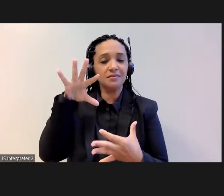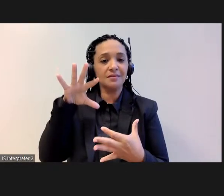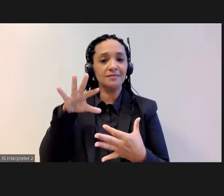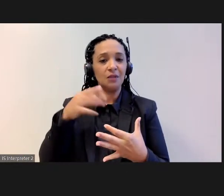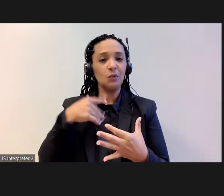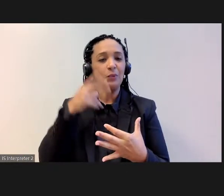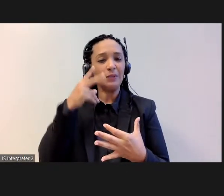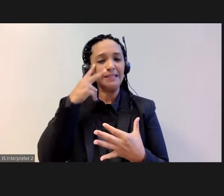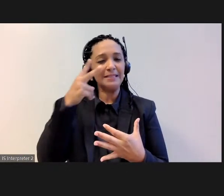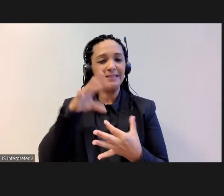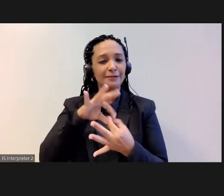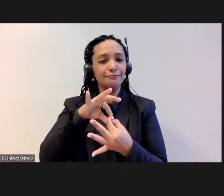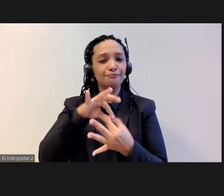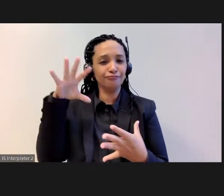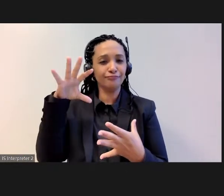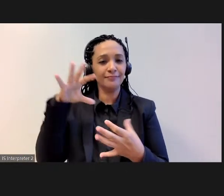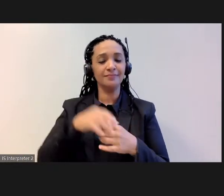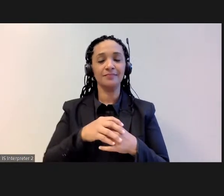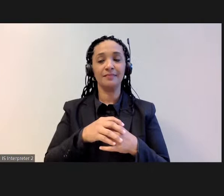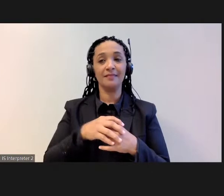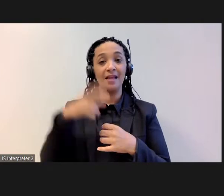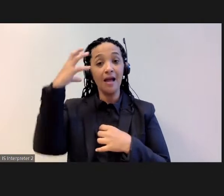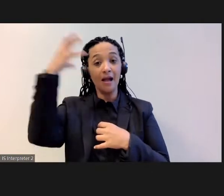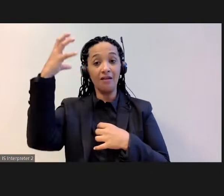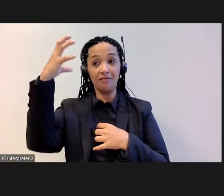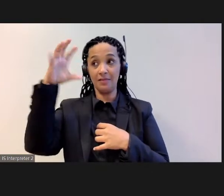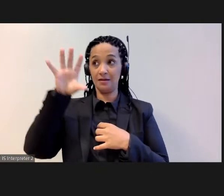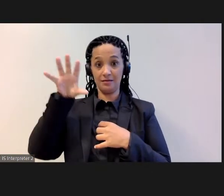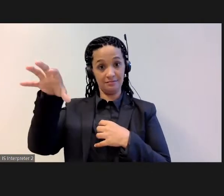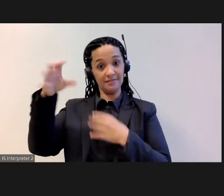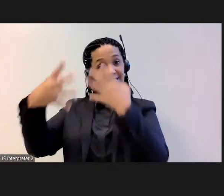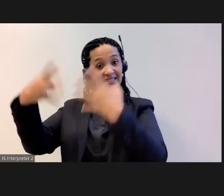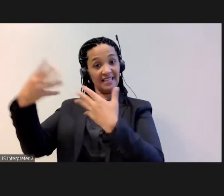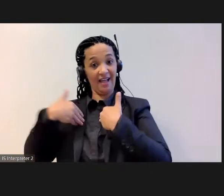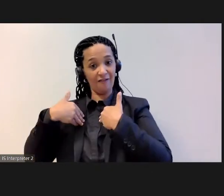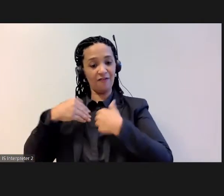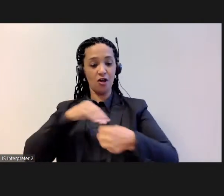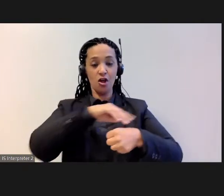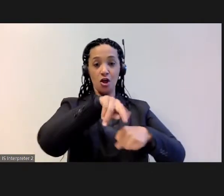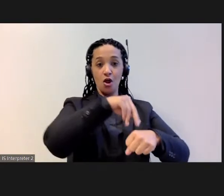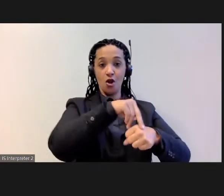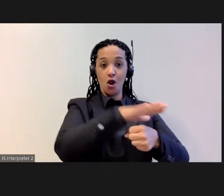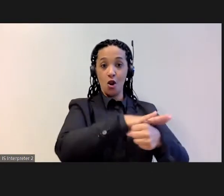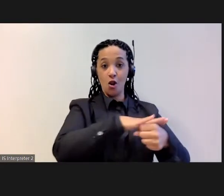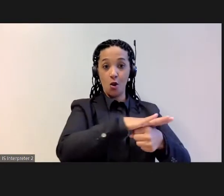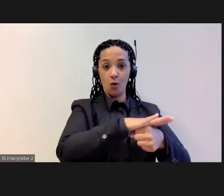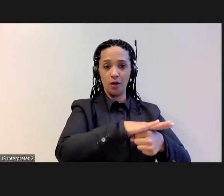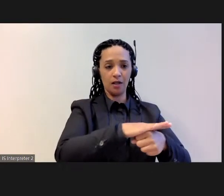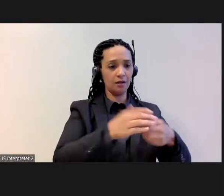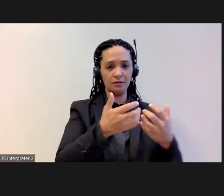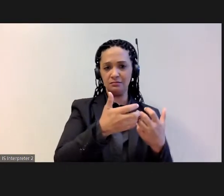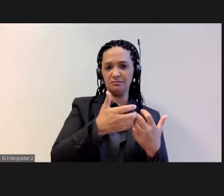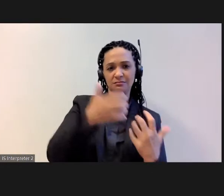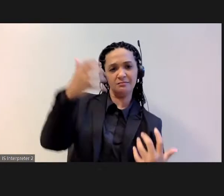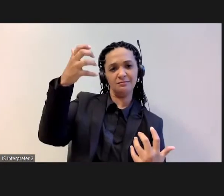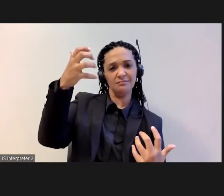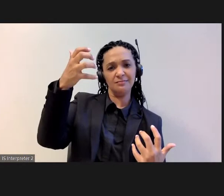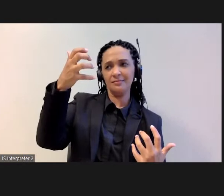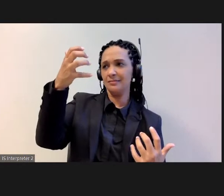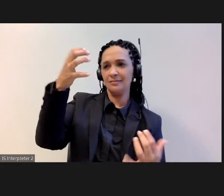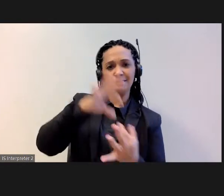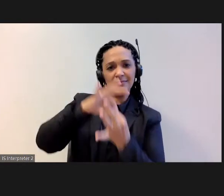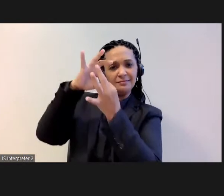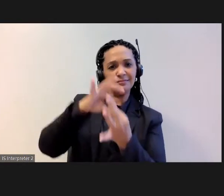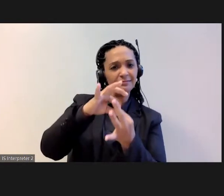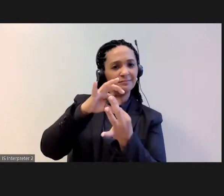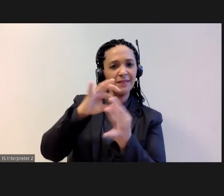misalignment there. The local government authorities produce their own data and they have their own system, which are not aligned or contribute in any way to the national, data